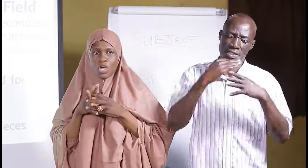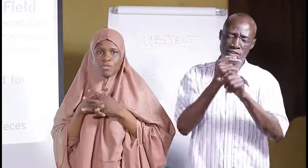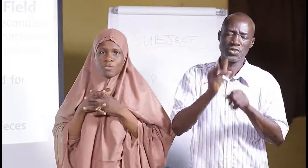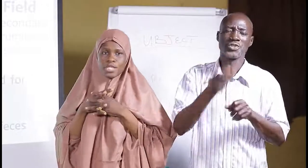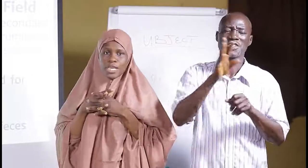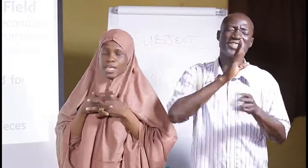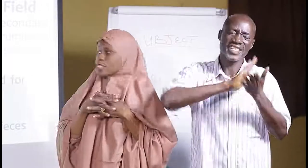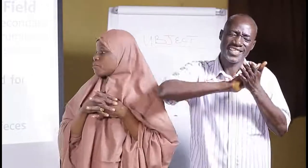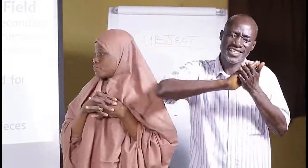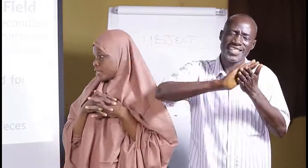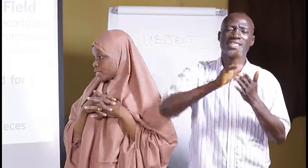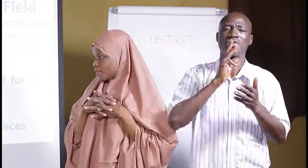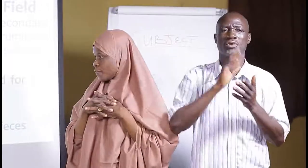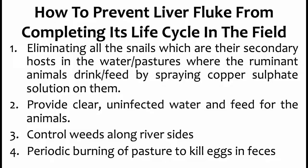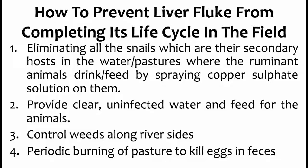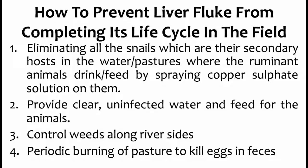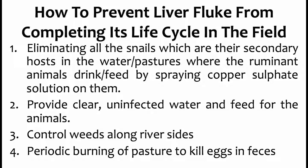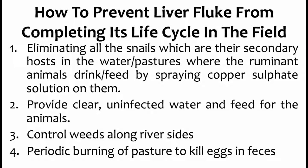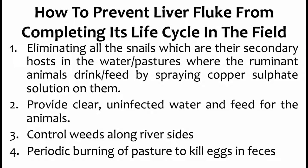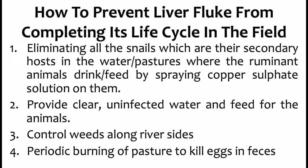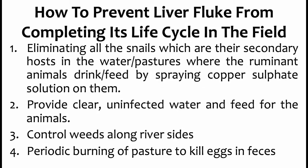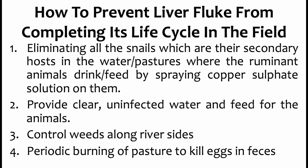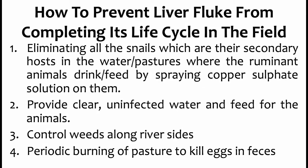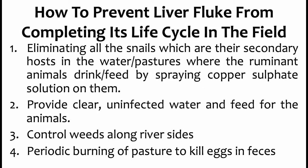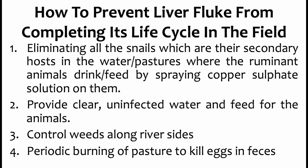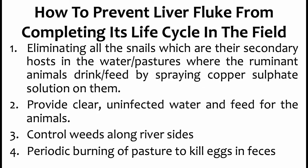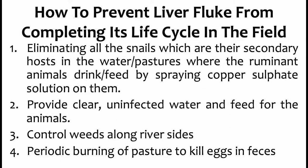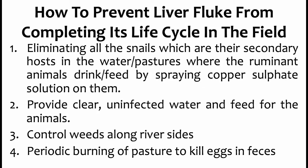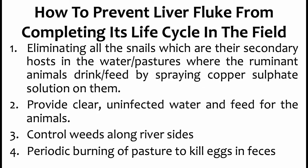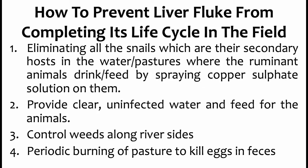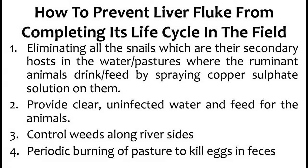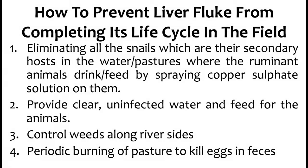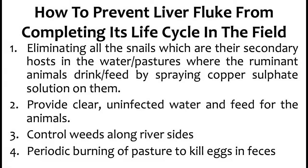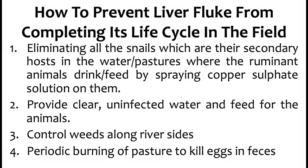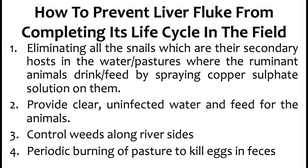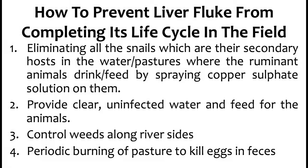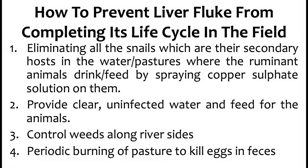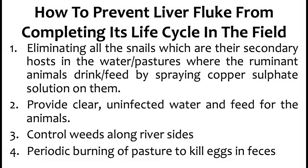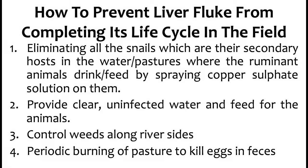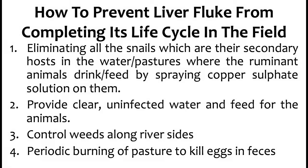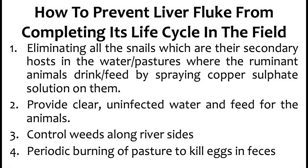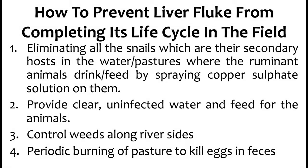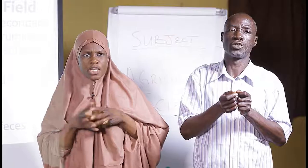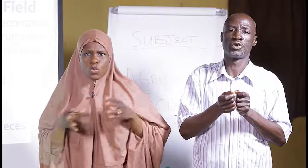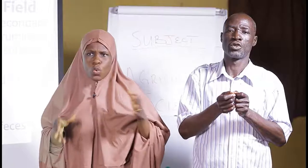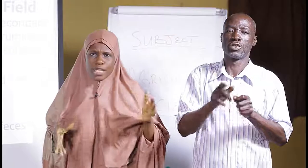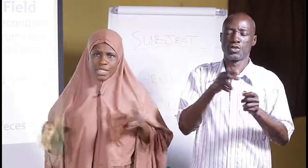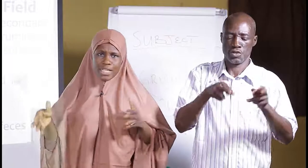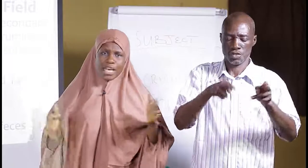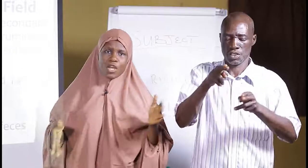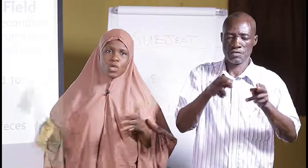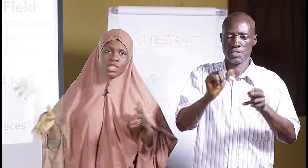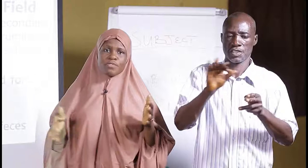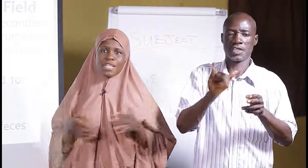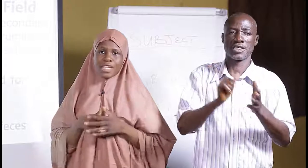and uninfected feed. Thirdly, control weeds along riverside. The weeds